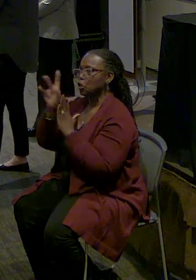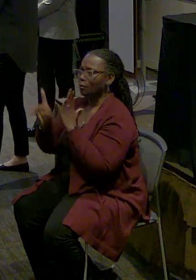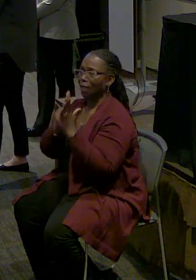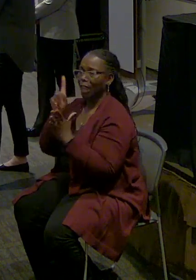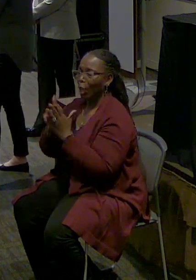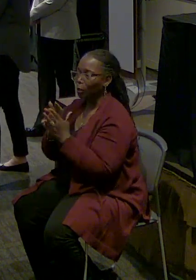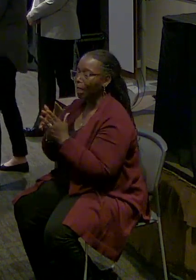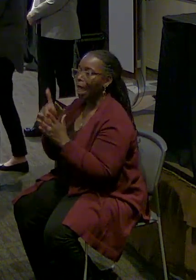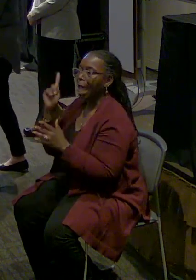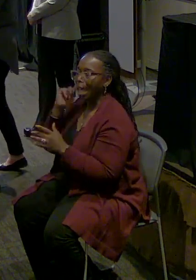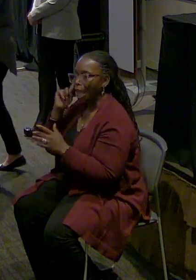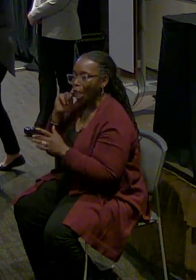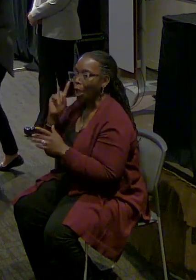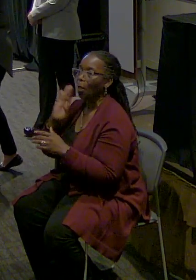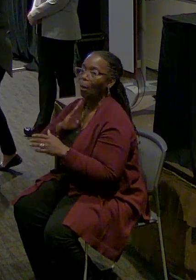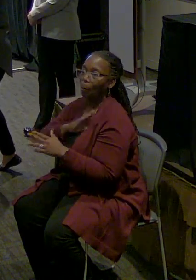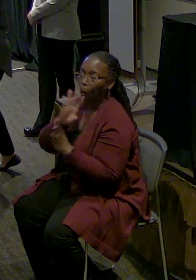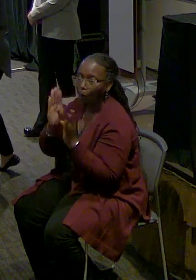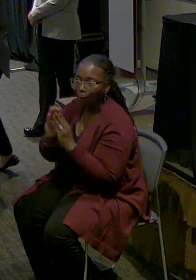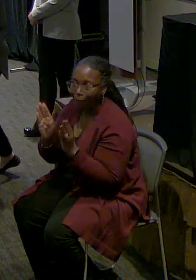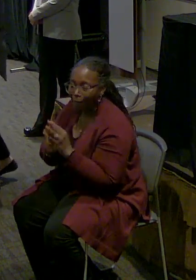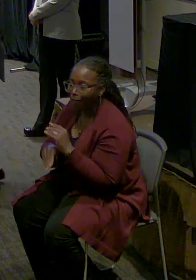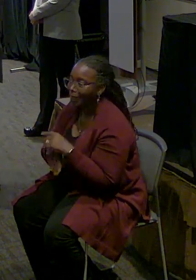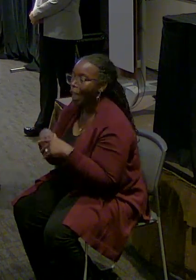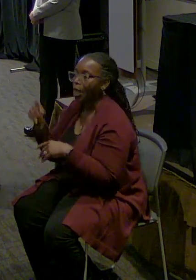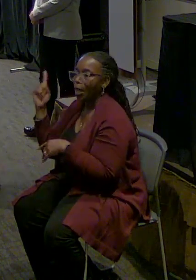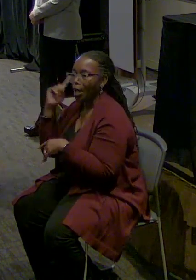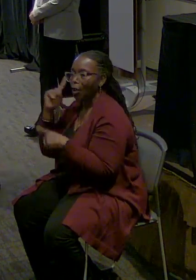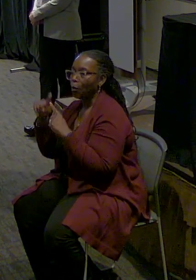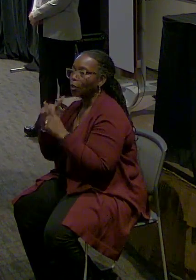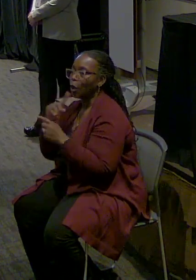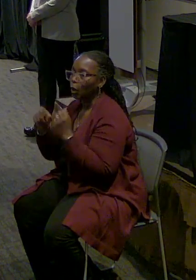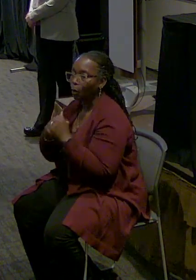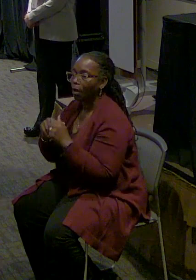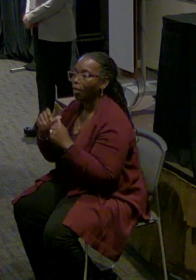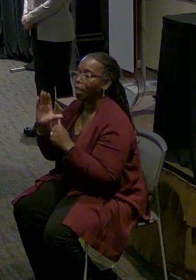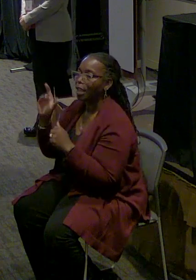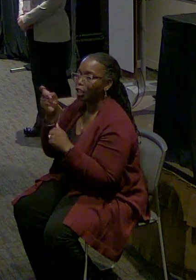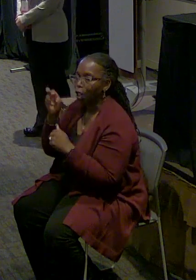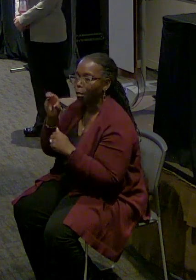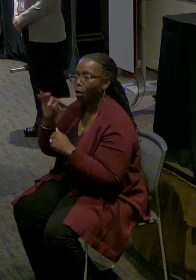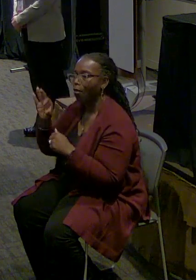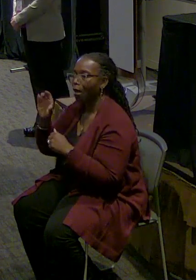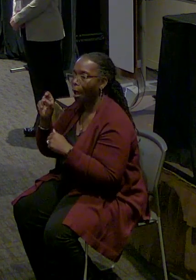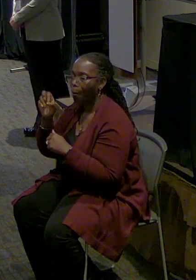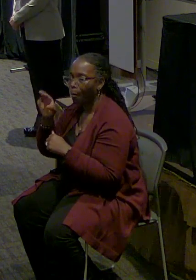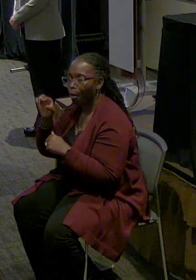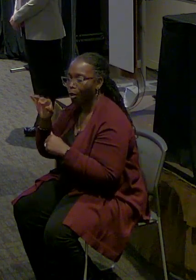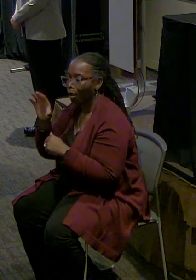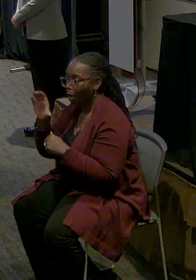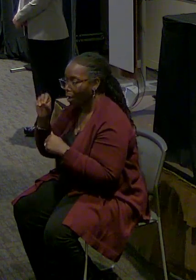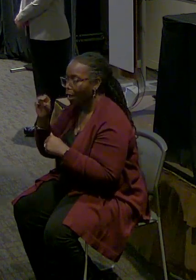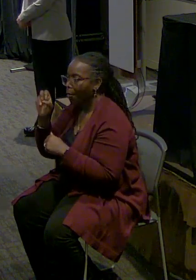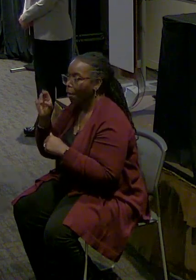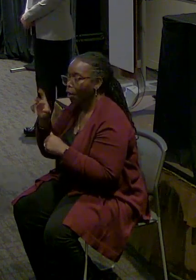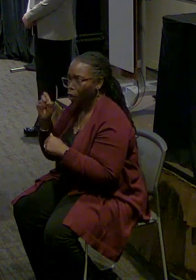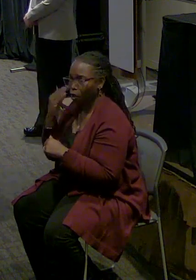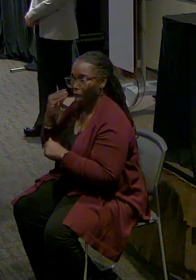did. I would hear it at the board meetings. I would hear it when he talked to the Chamber of Commerce. Did you